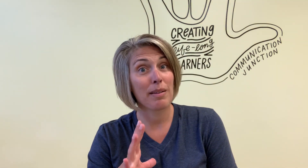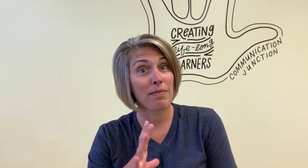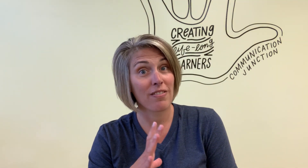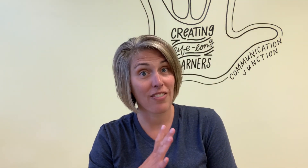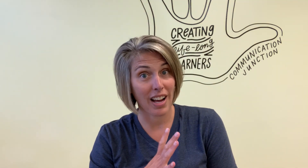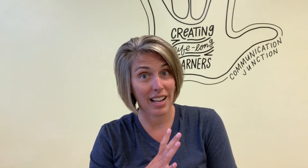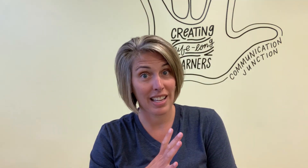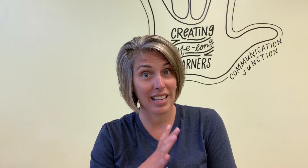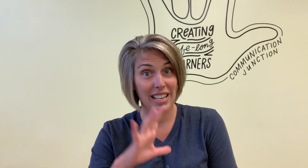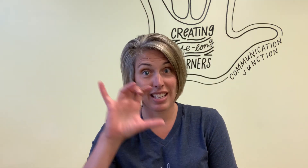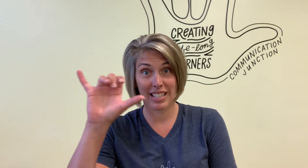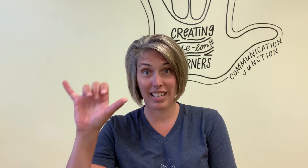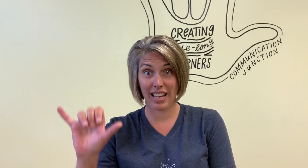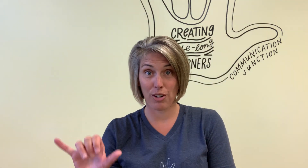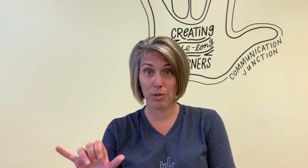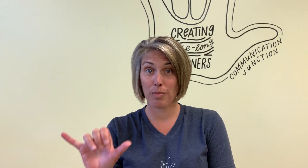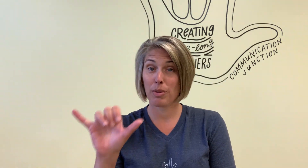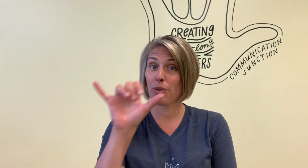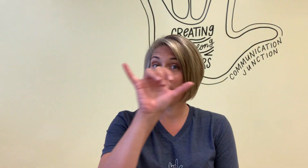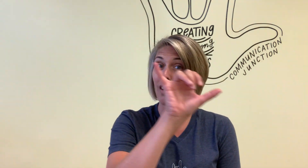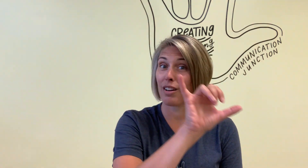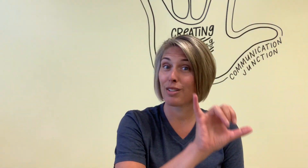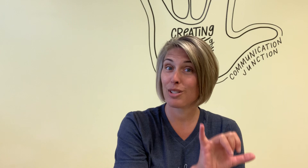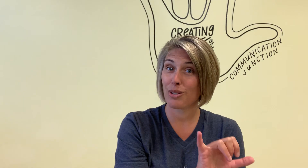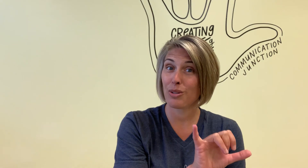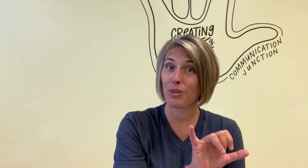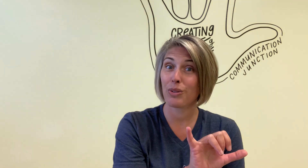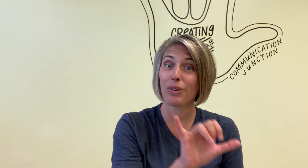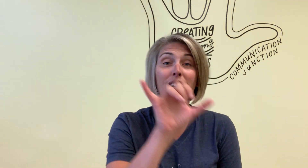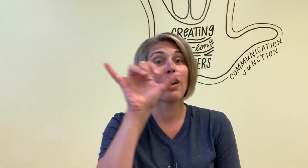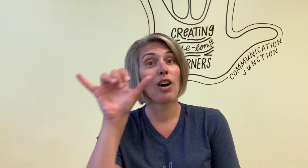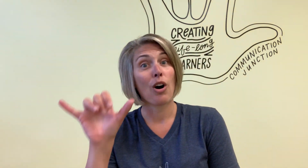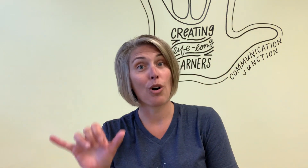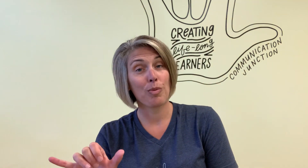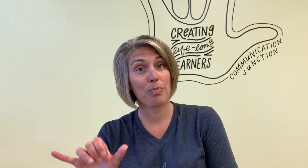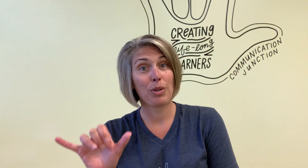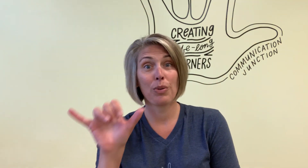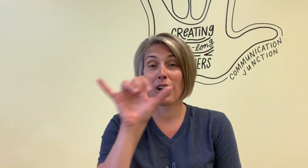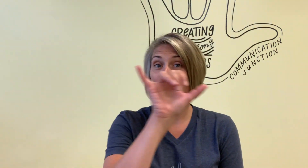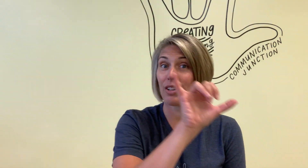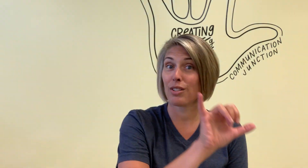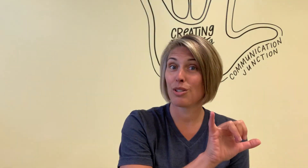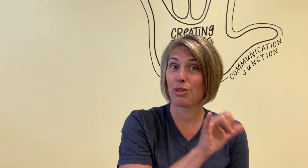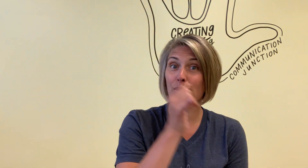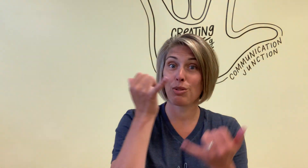am fine and I hope you are too. Hope you are too